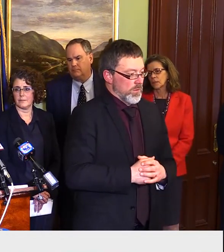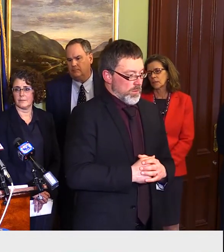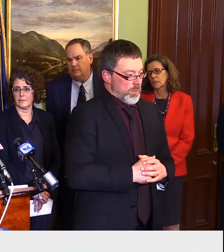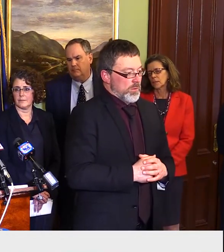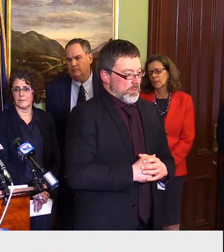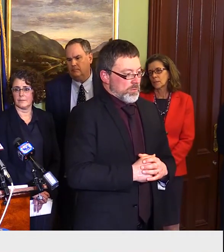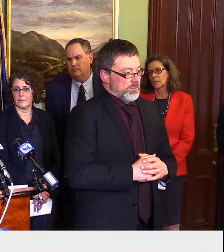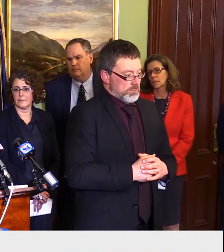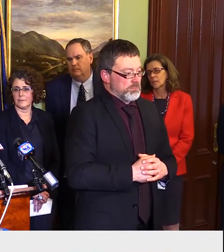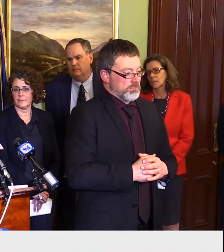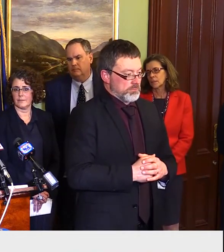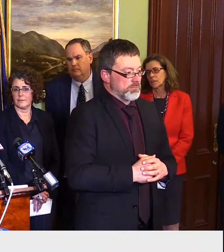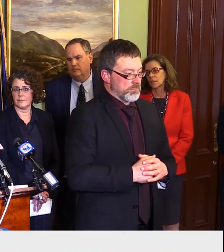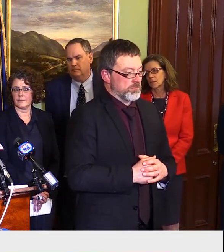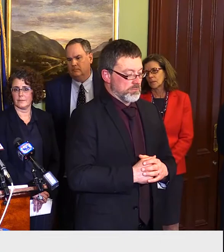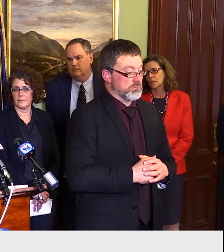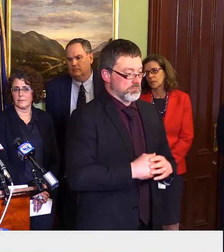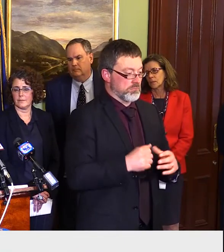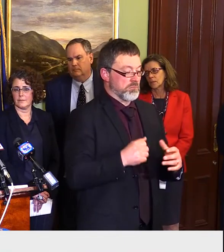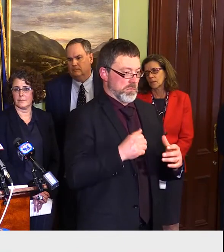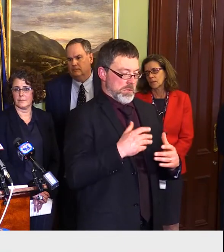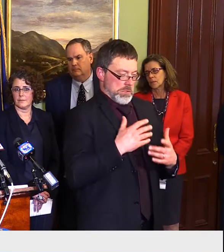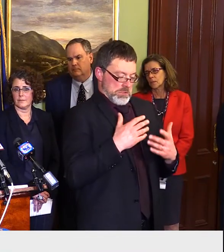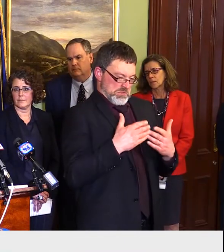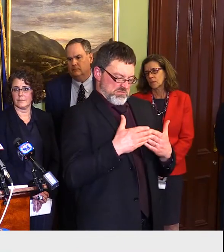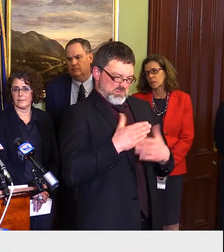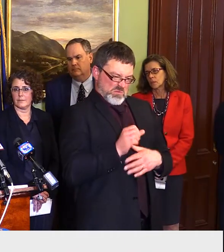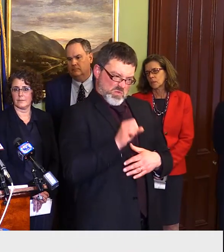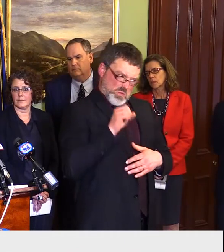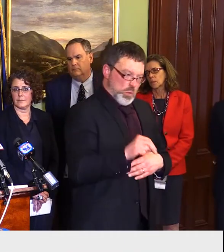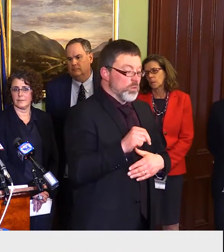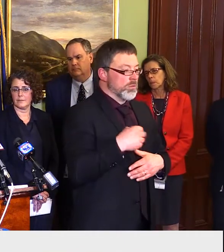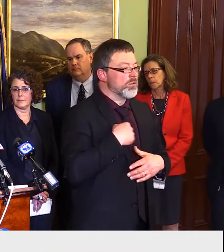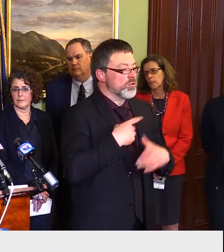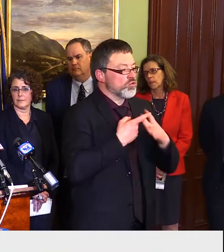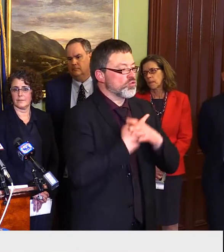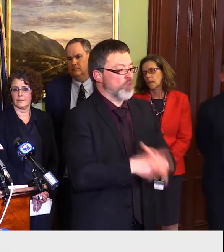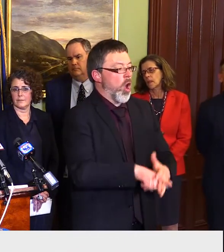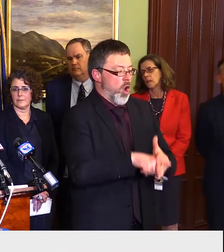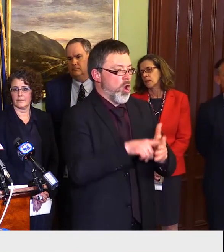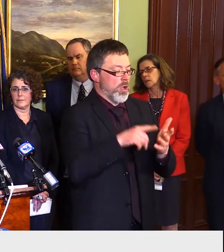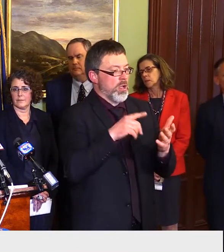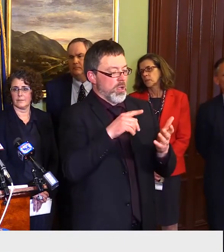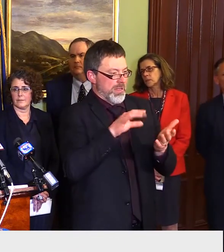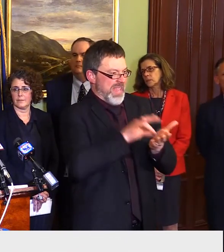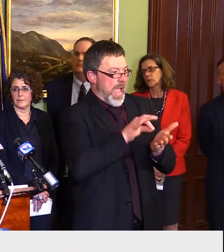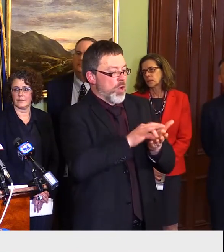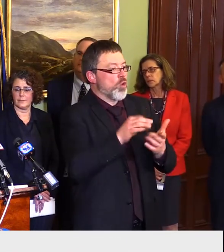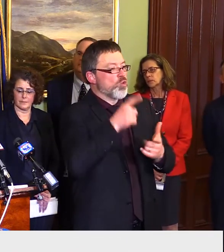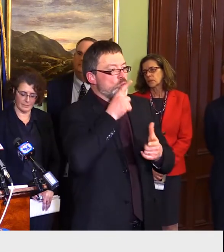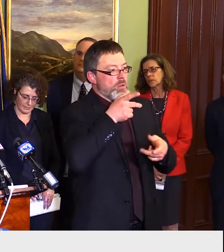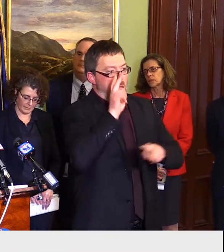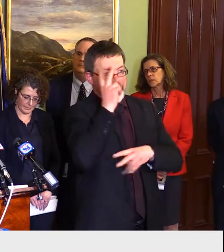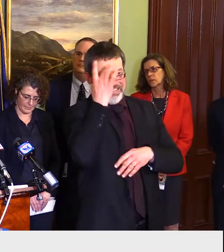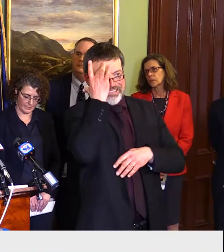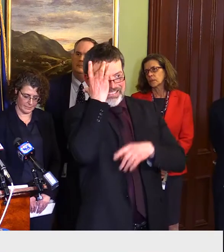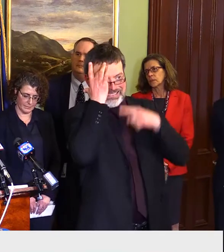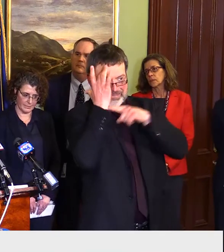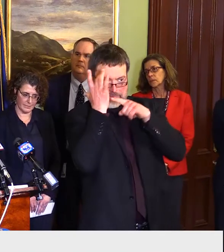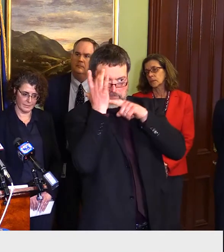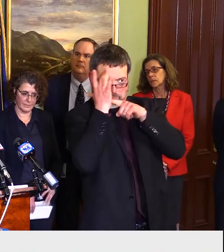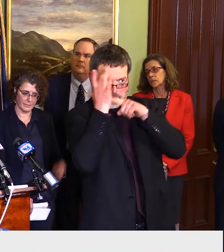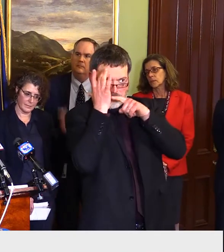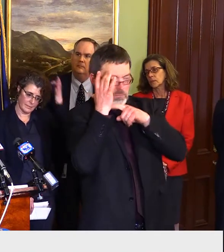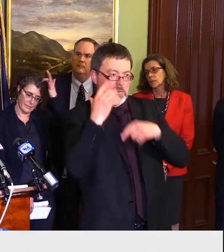that data and be able to tell, do we have regional expansion? Do we have statewide expansion? Are we holding steady? Whatever the